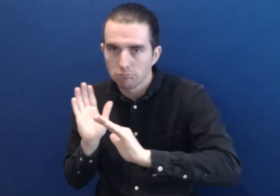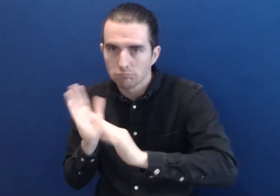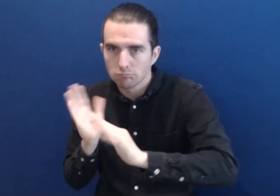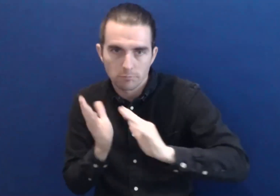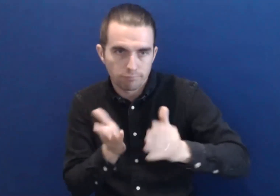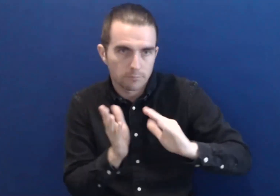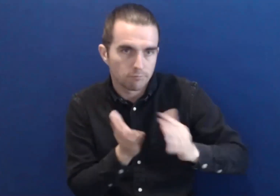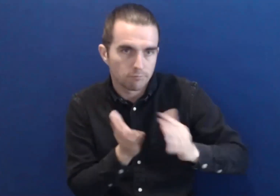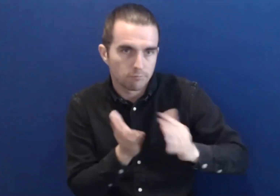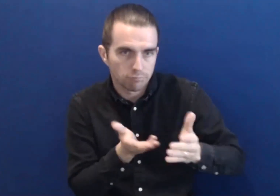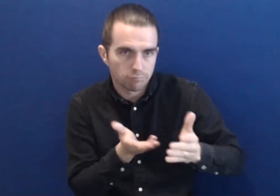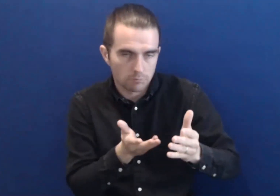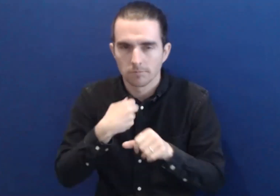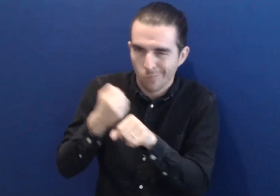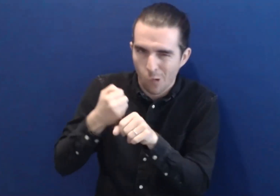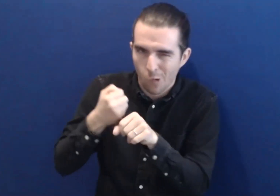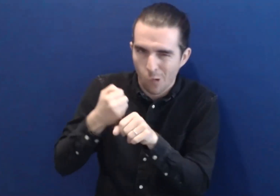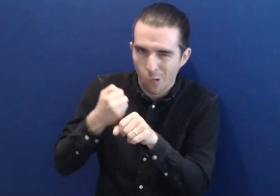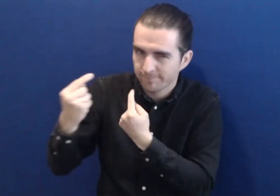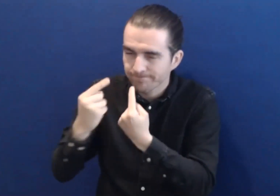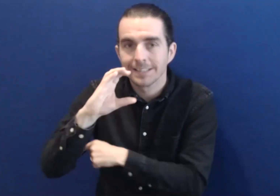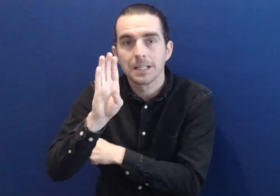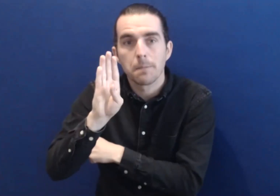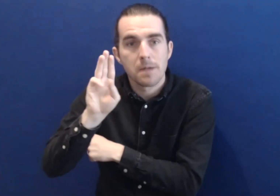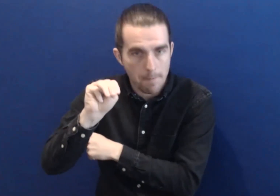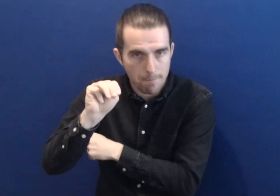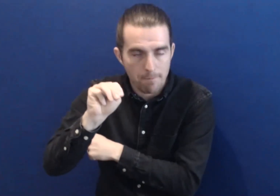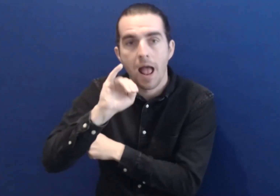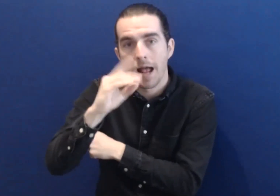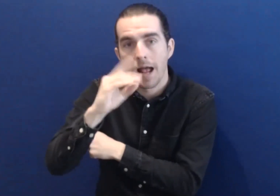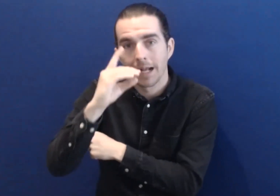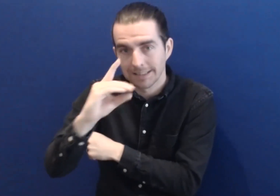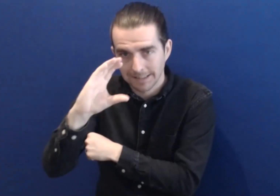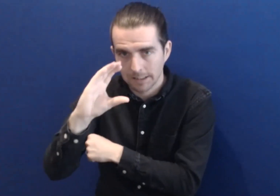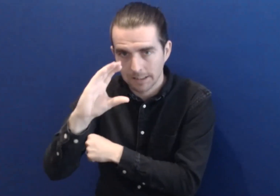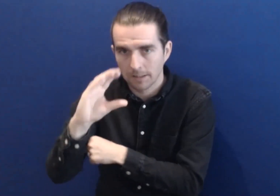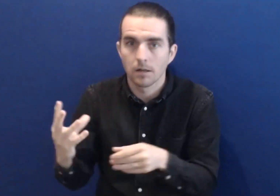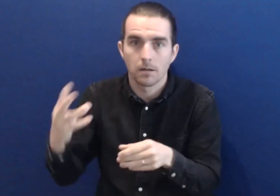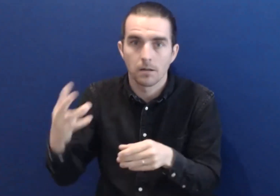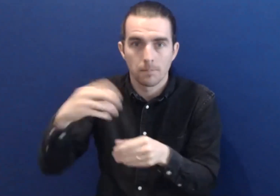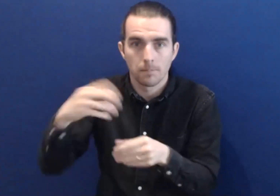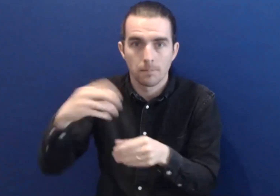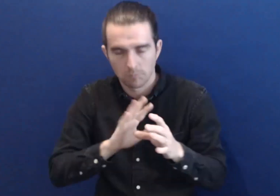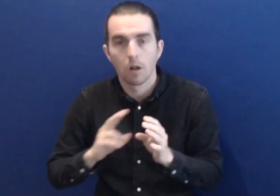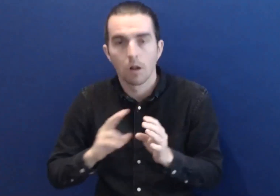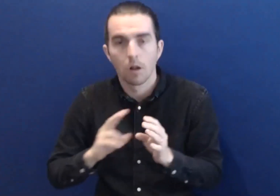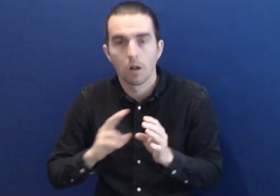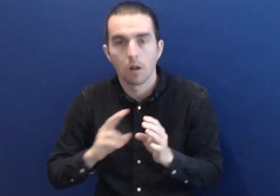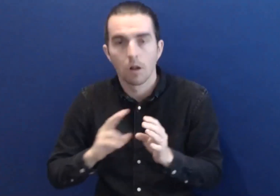and Australia. This topic is very, very close to our